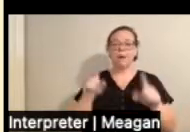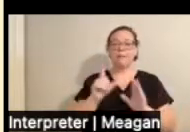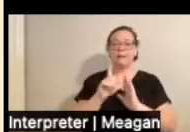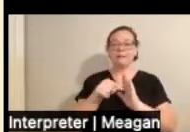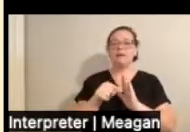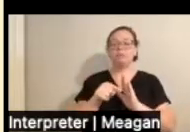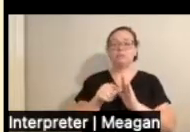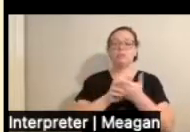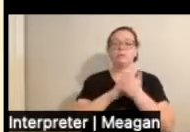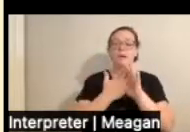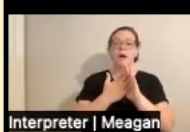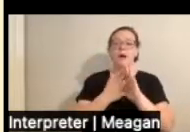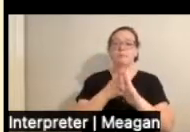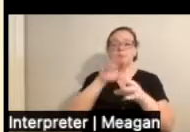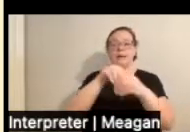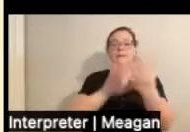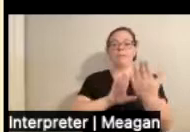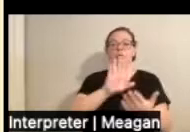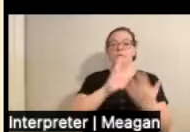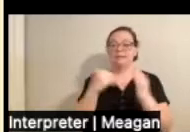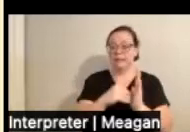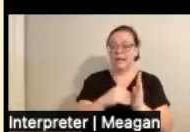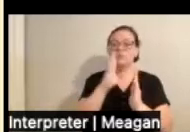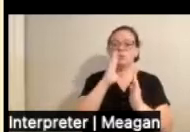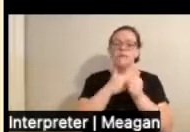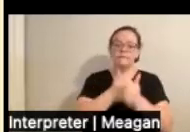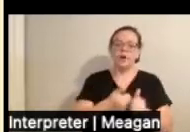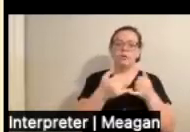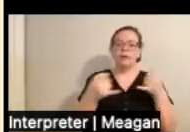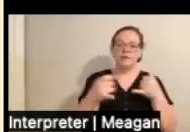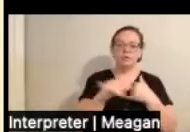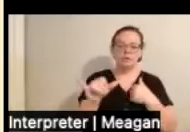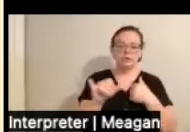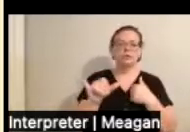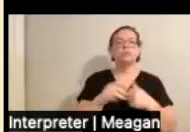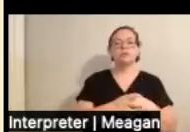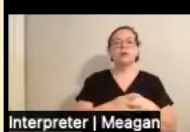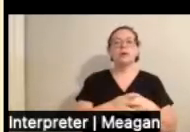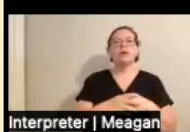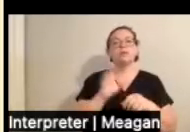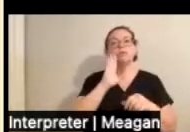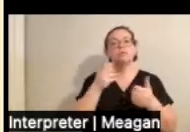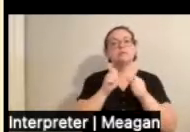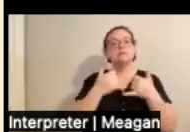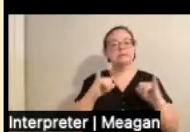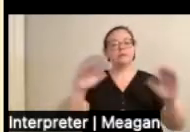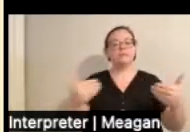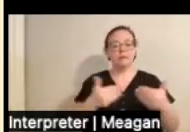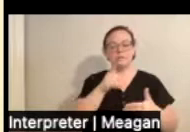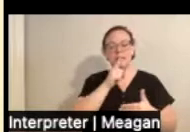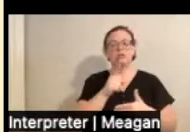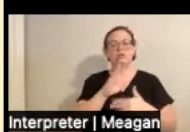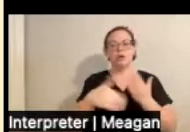in-person format, we will follow guidelines put forth by immunocompromised and high-risk people to ensure events are as safe